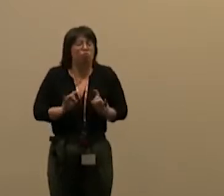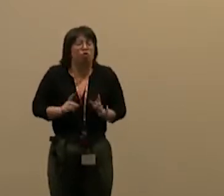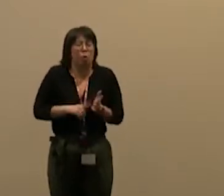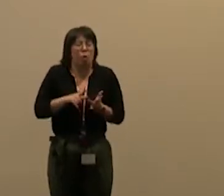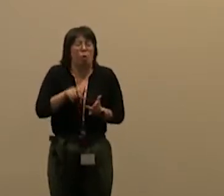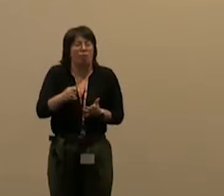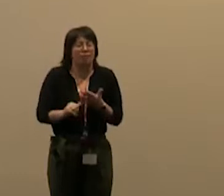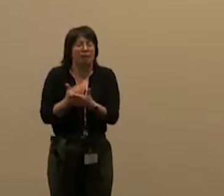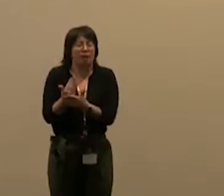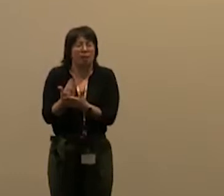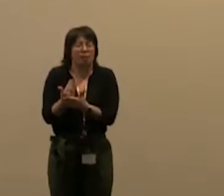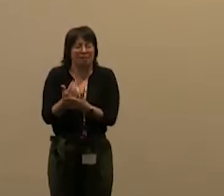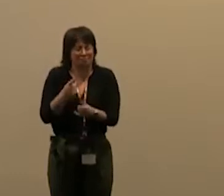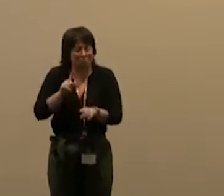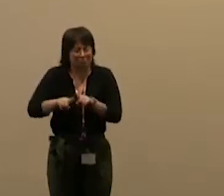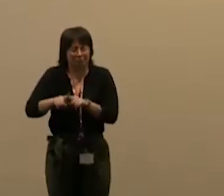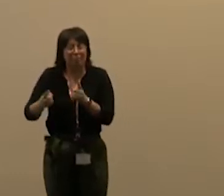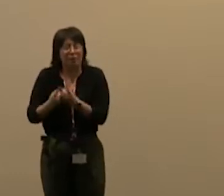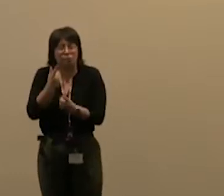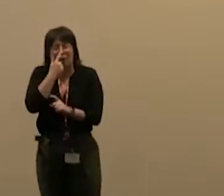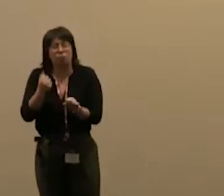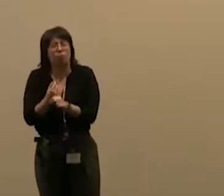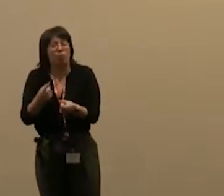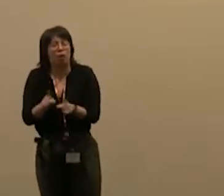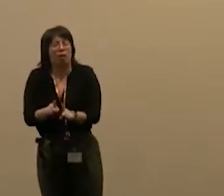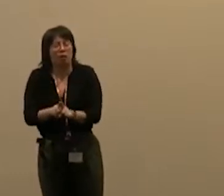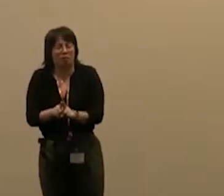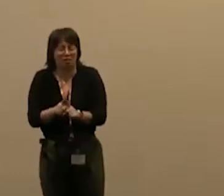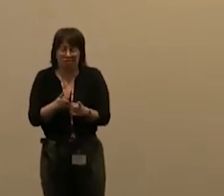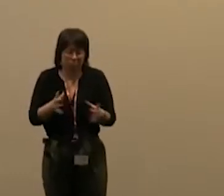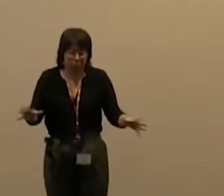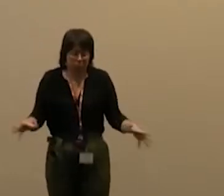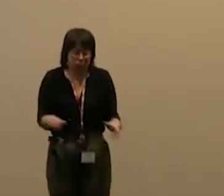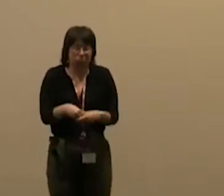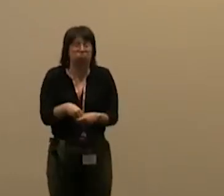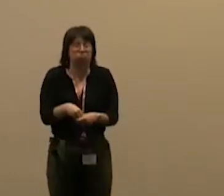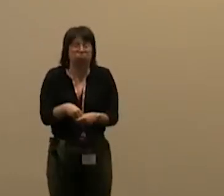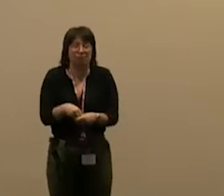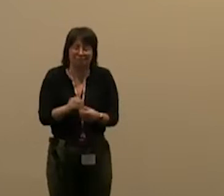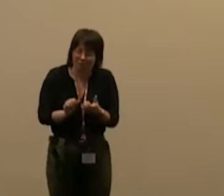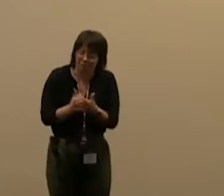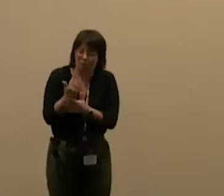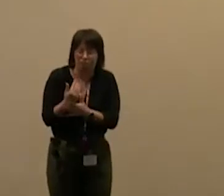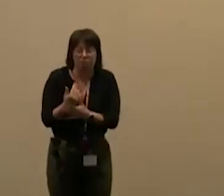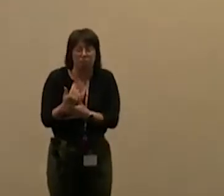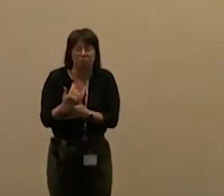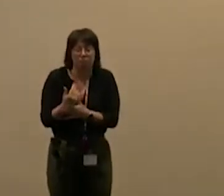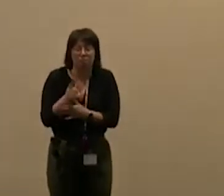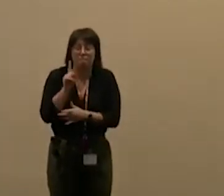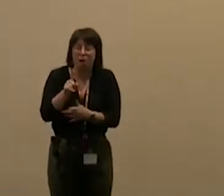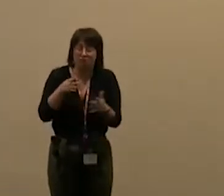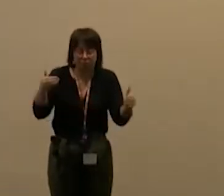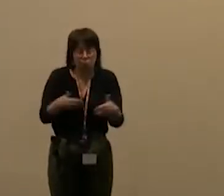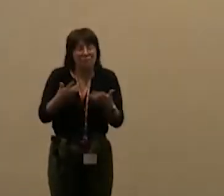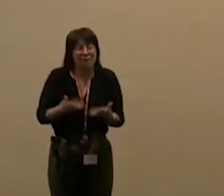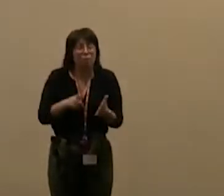development. There's a pro-code side of things as well if you want to do all, encompassing like kind of development on that. But what I'm going to focus on today